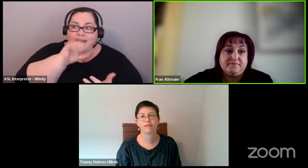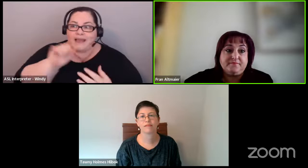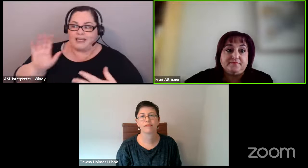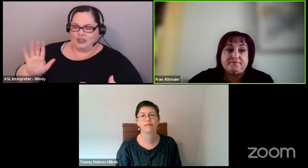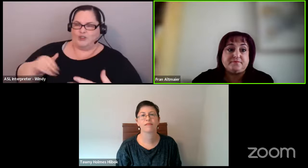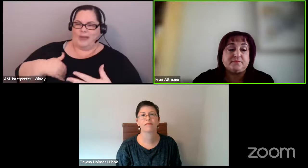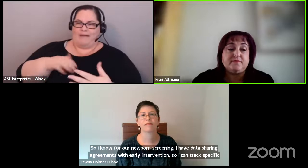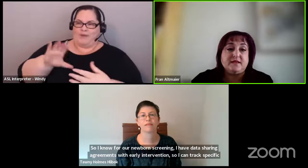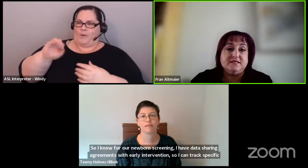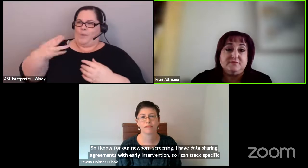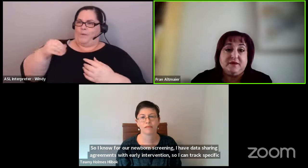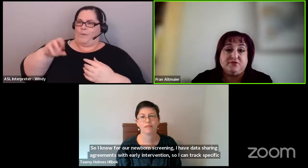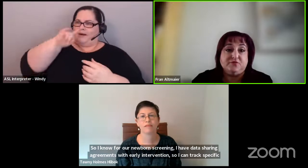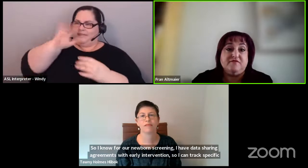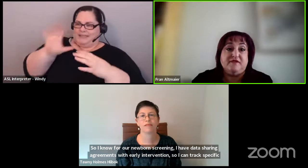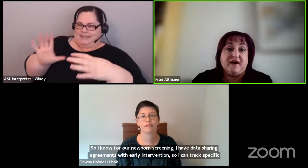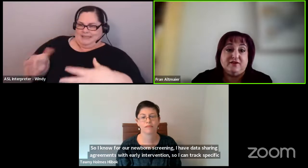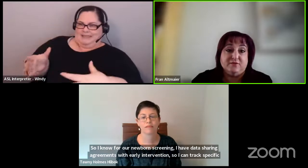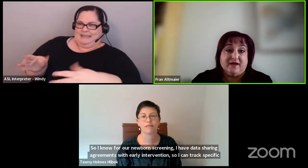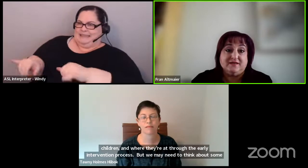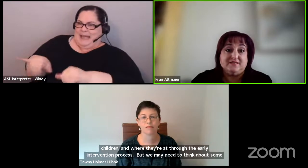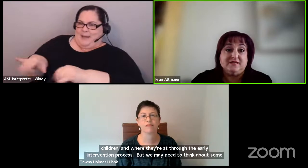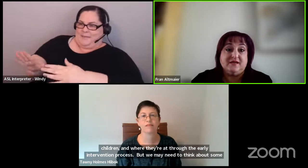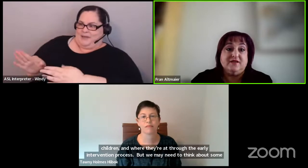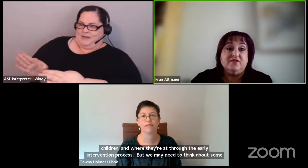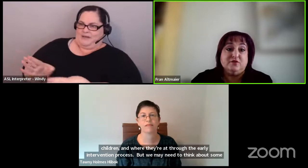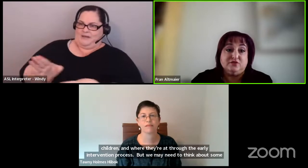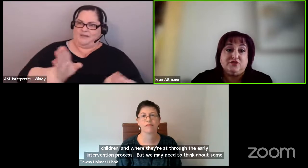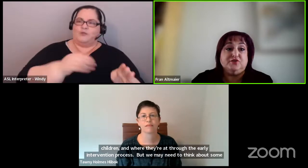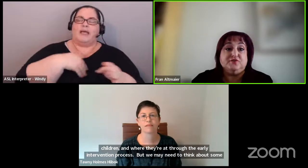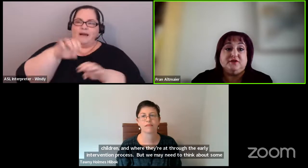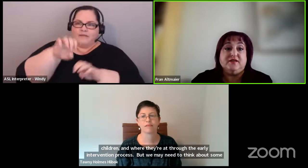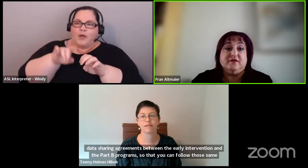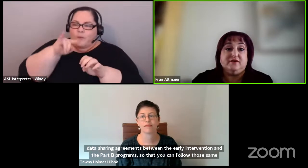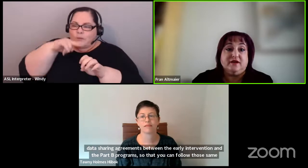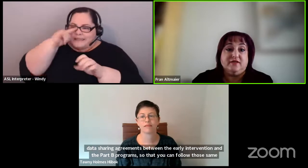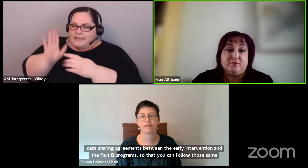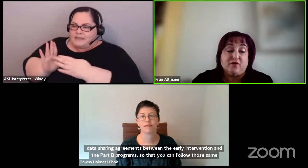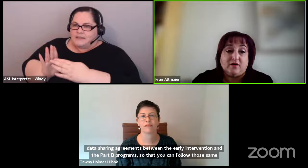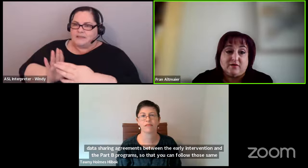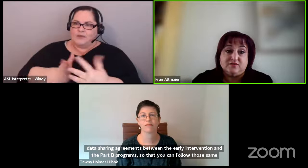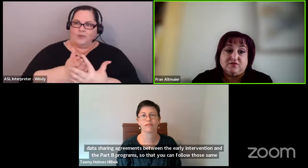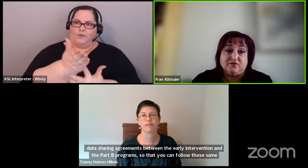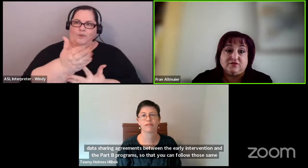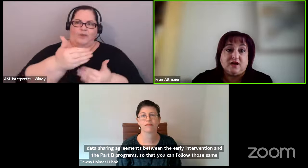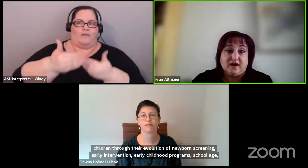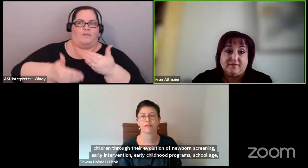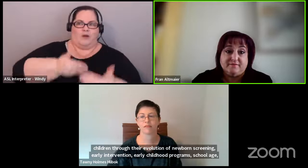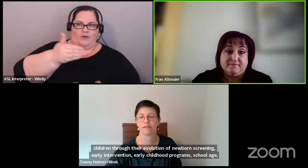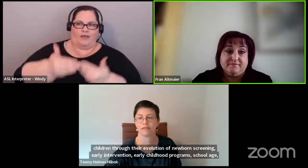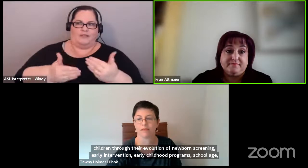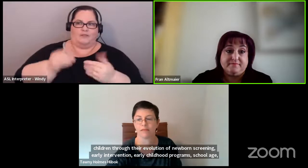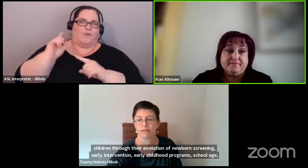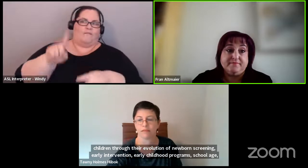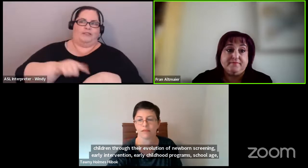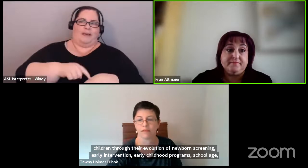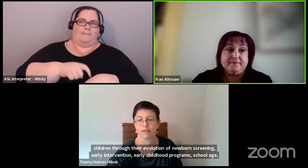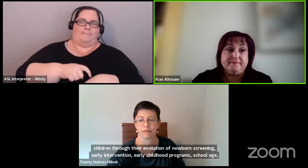children to be able to evaluate those children and their progress over